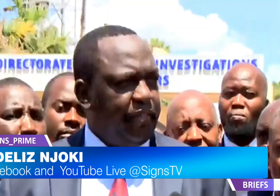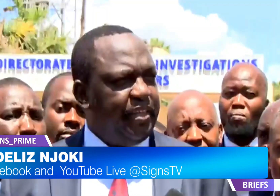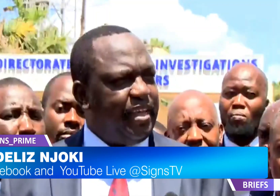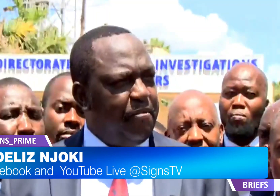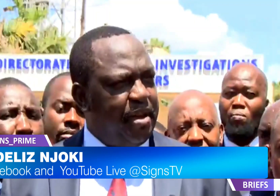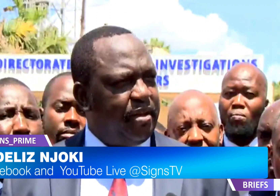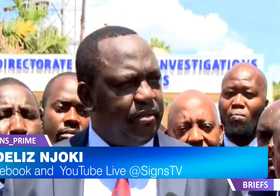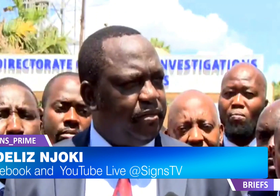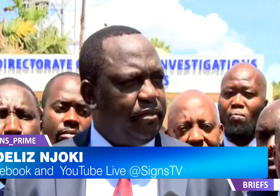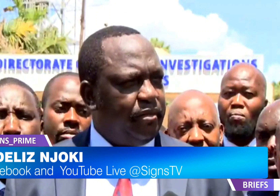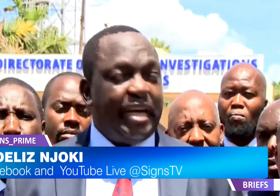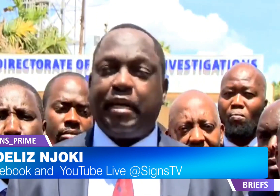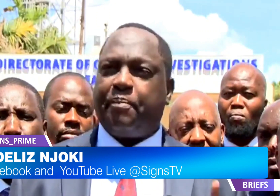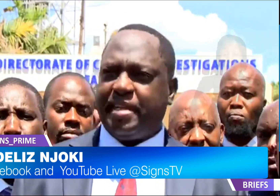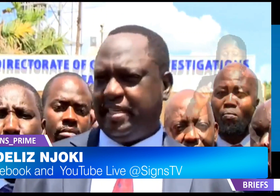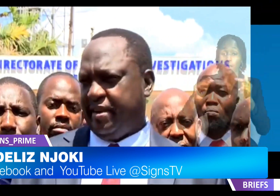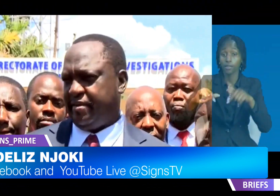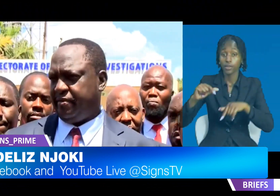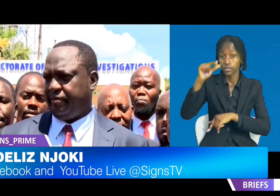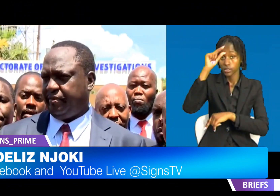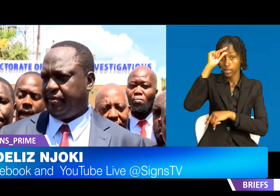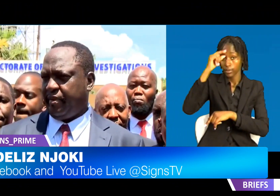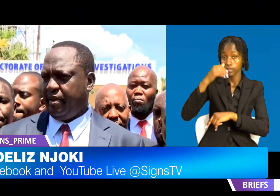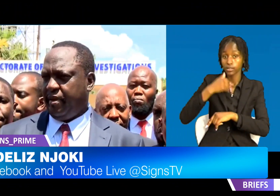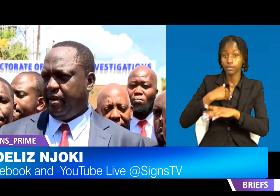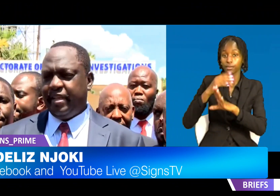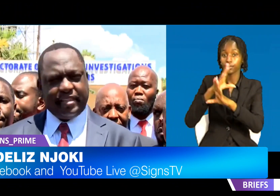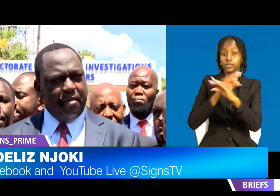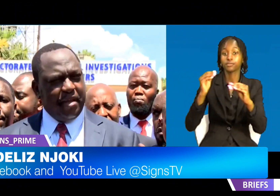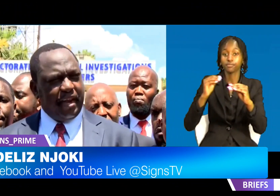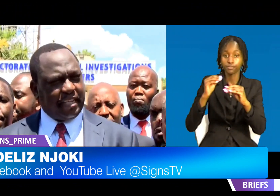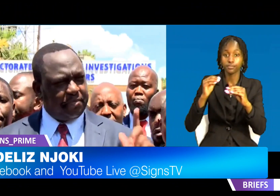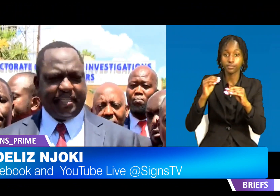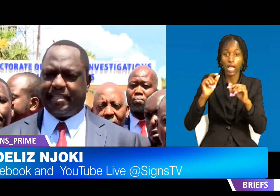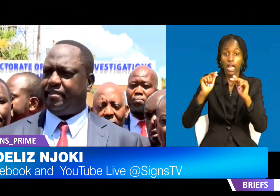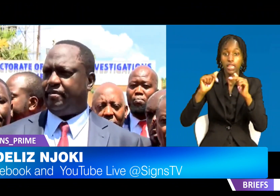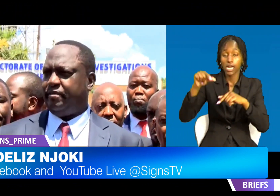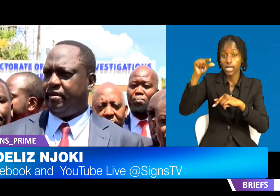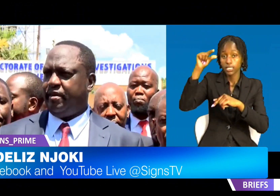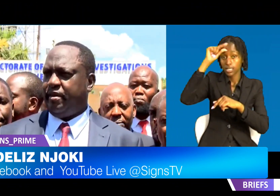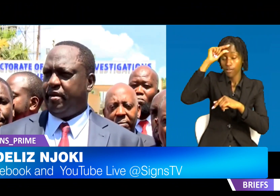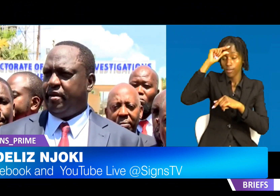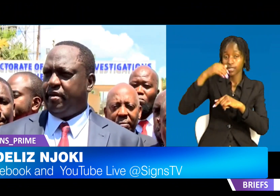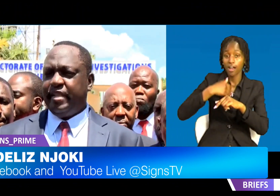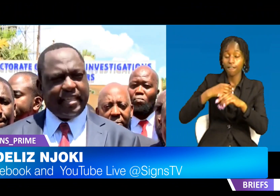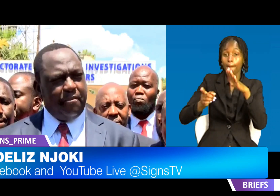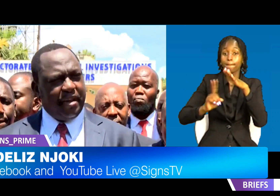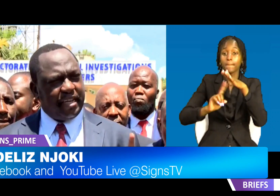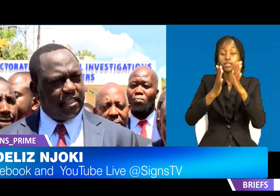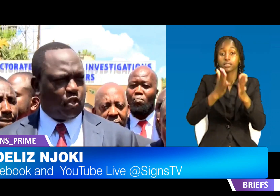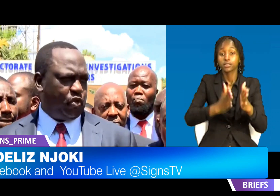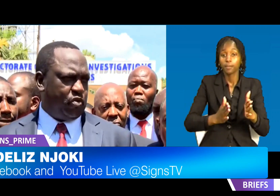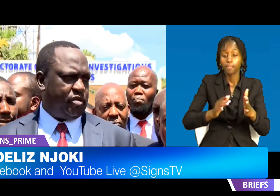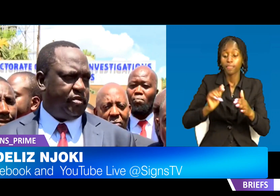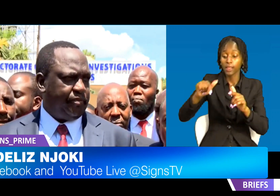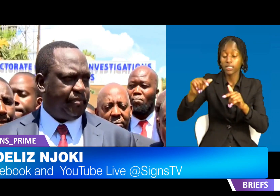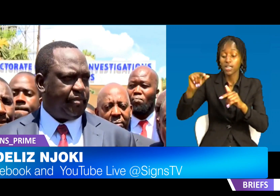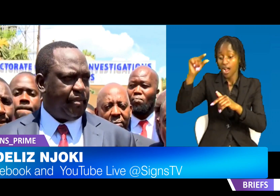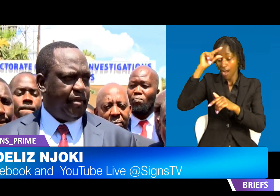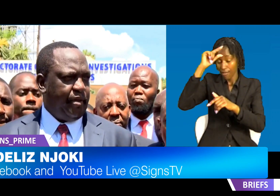This government has a president. This government has ministers. This government has institutions.